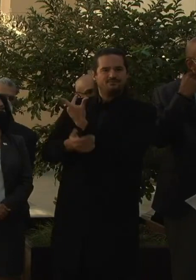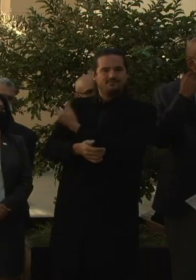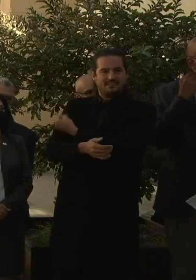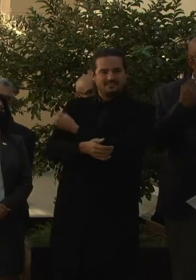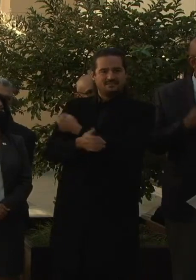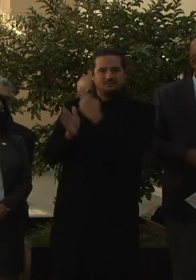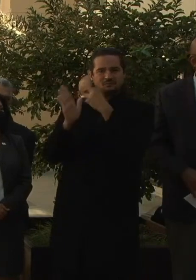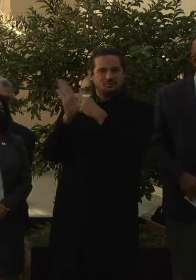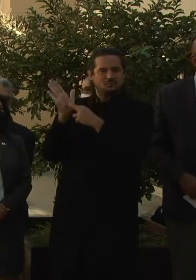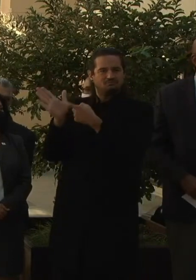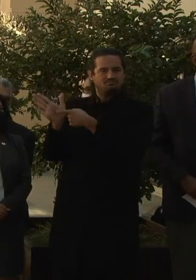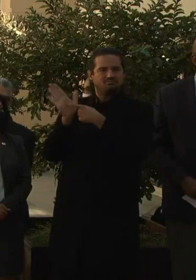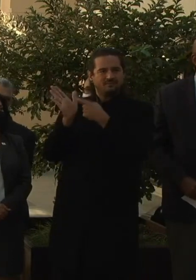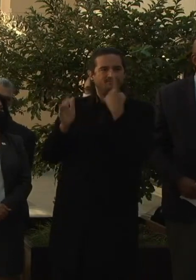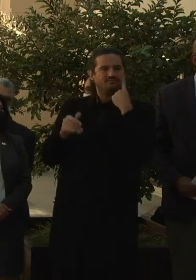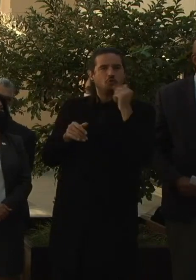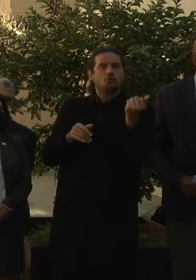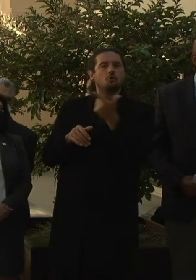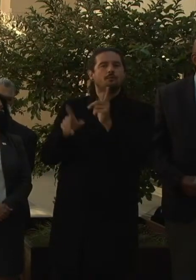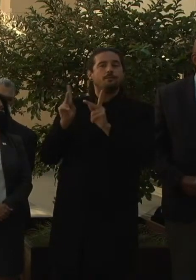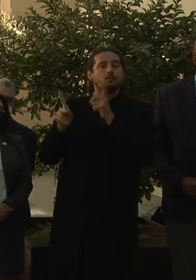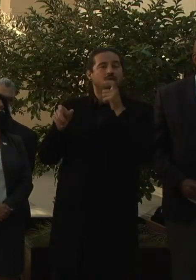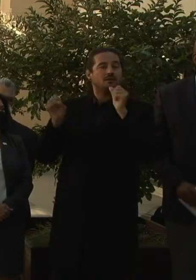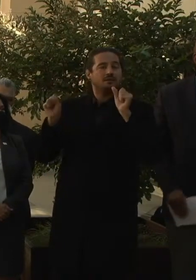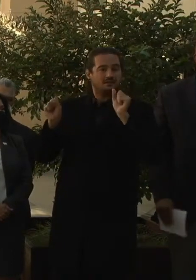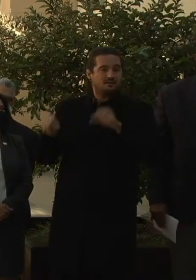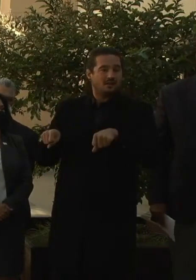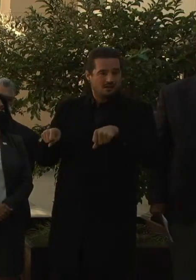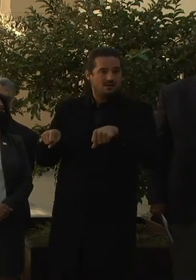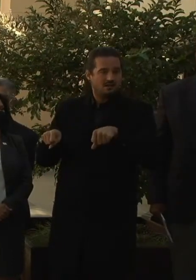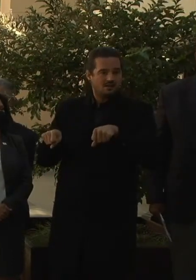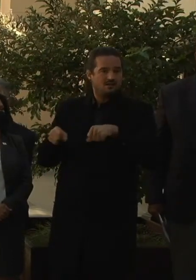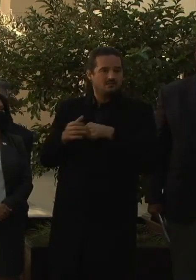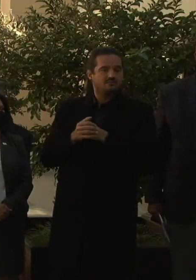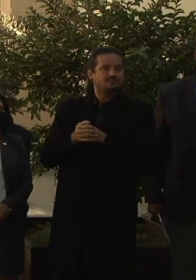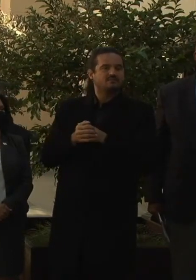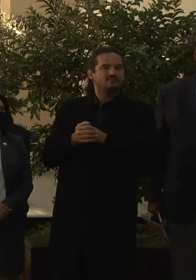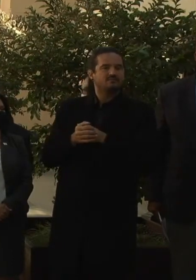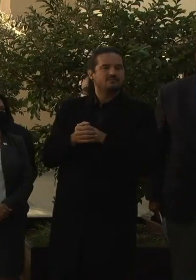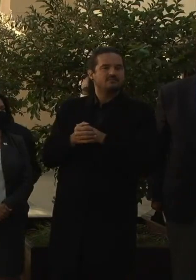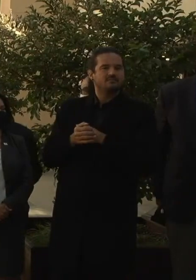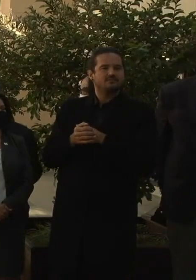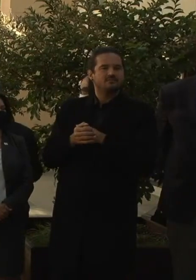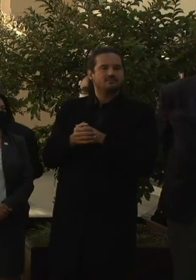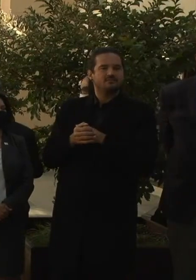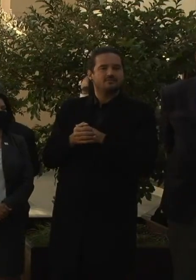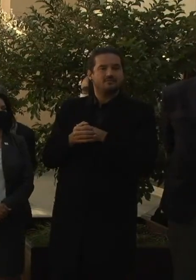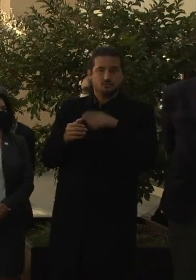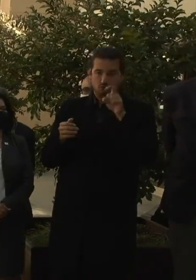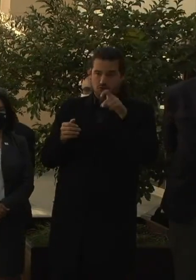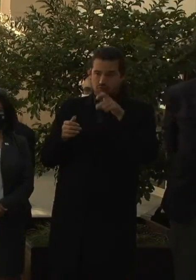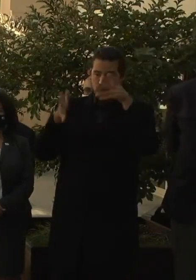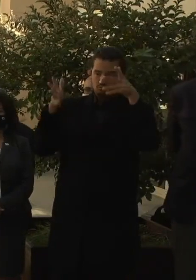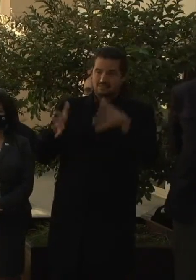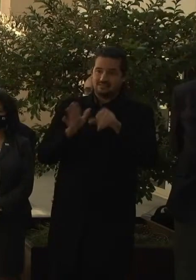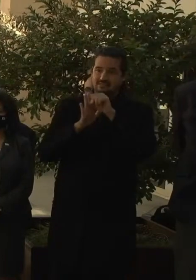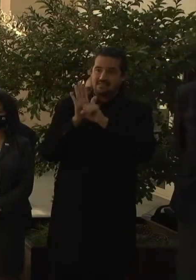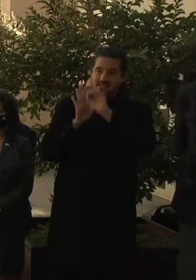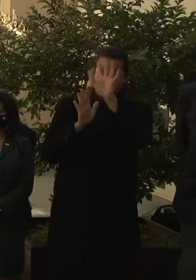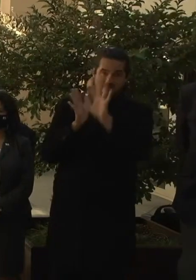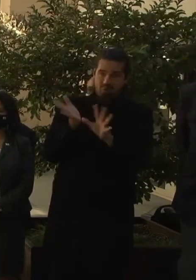until 2022, if I'm not mistaken. Should the rest of the state follow Oakland and LA's lead? Well, we mentioned last